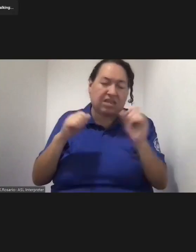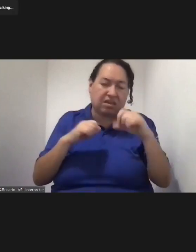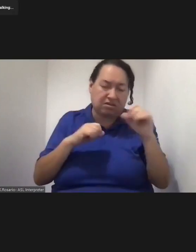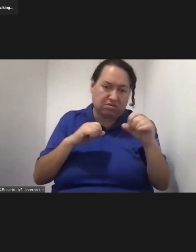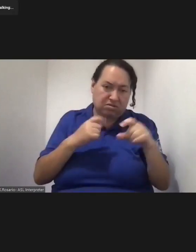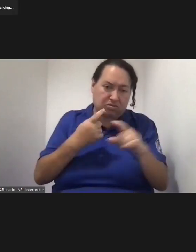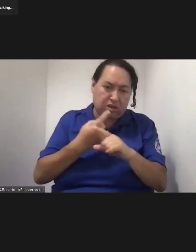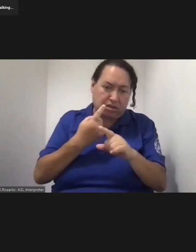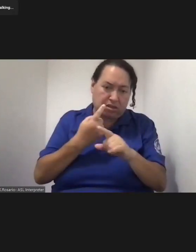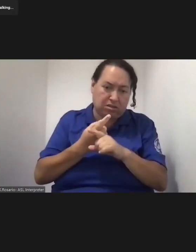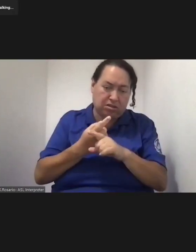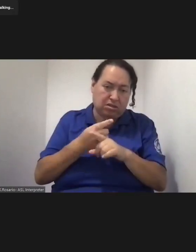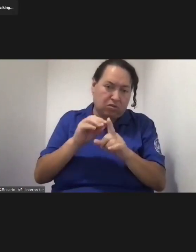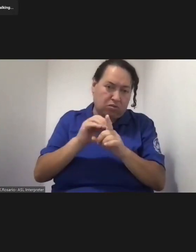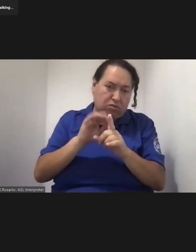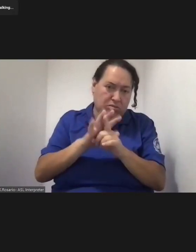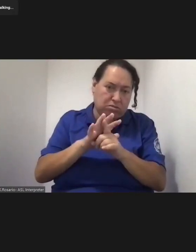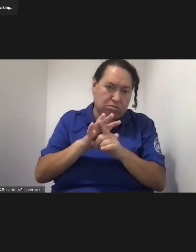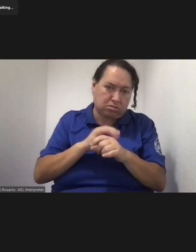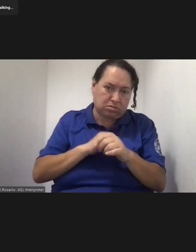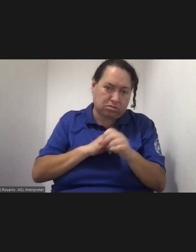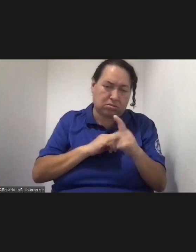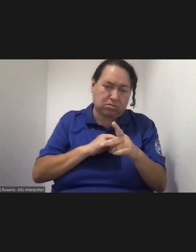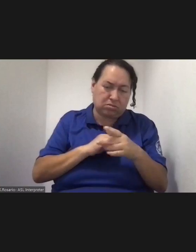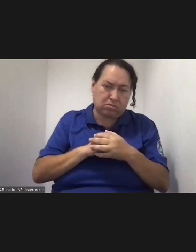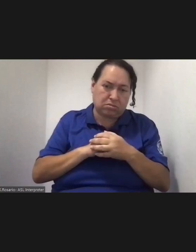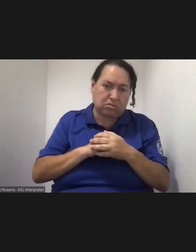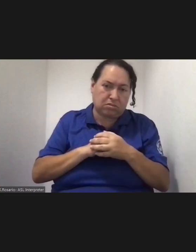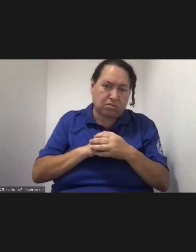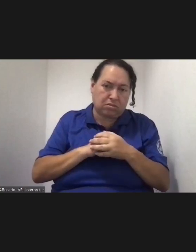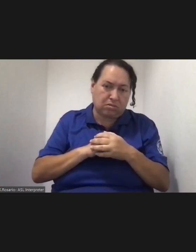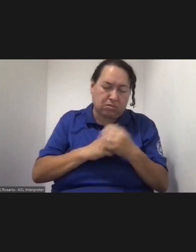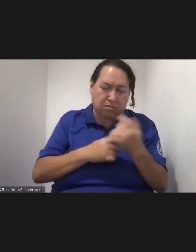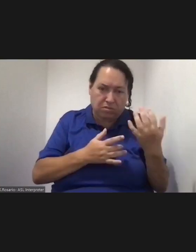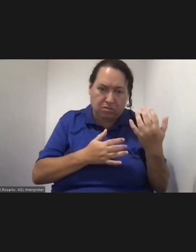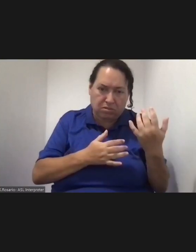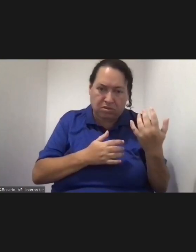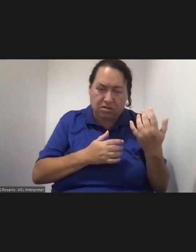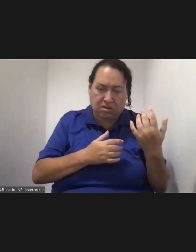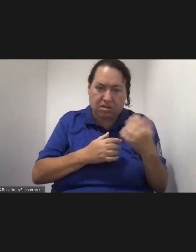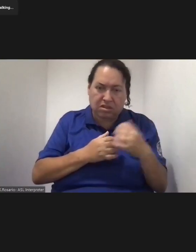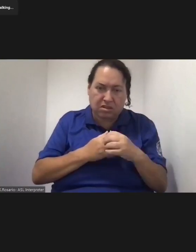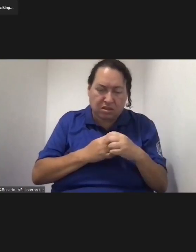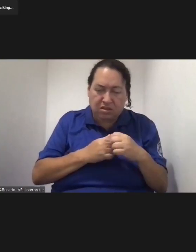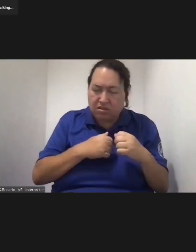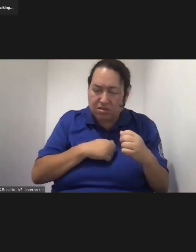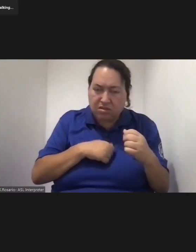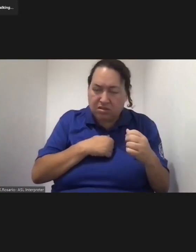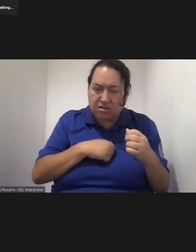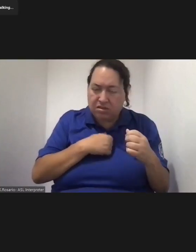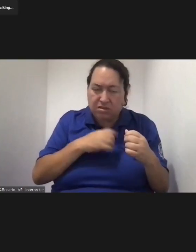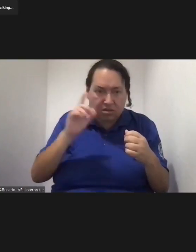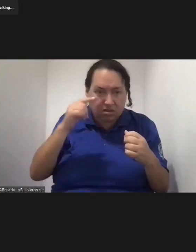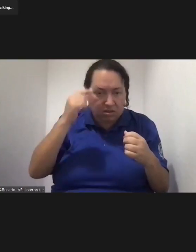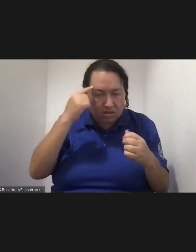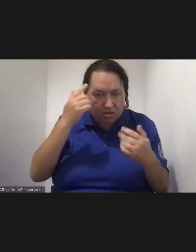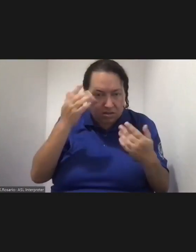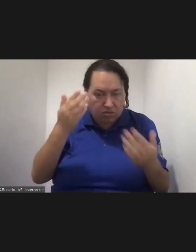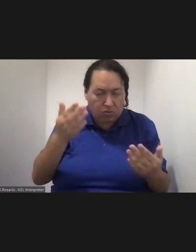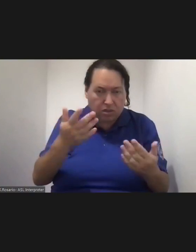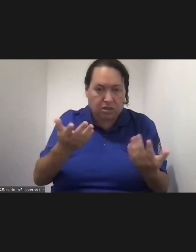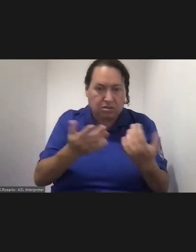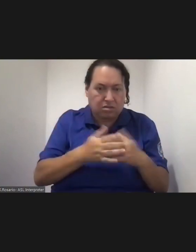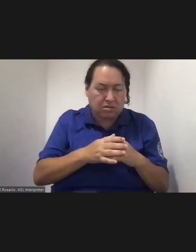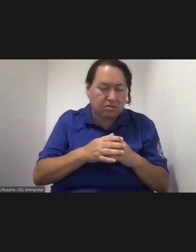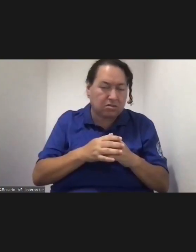Okay. And the So- and the 960 and the 961 you were able, sorry, Governor, go ahead. I'm sorry. I just